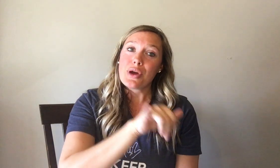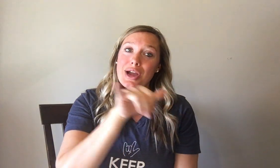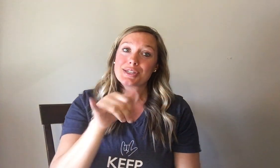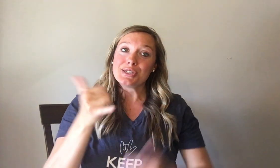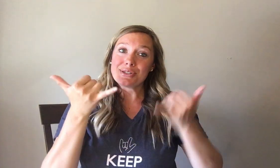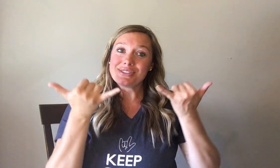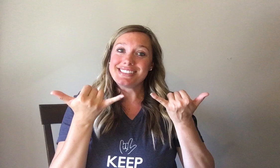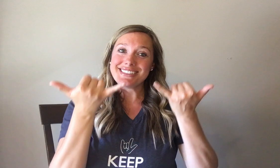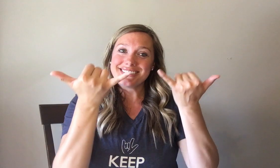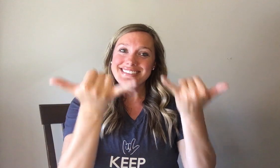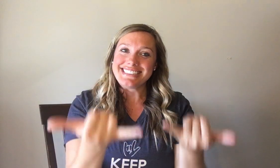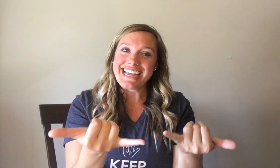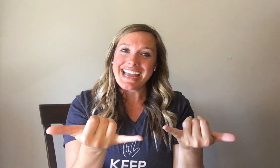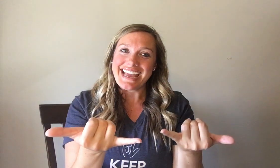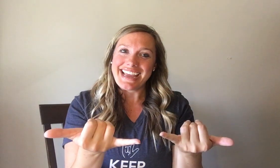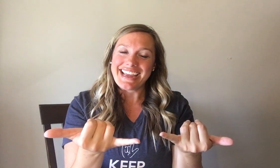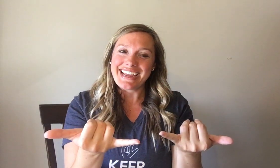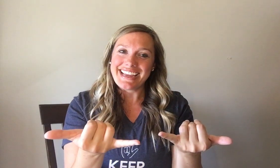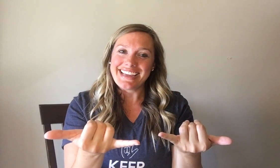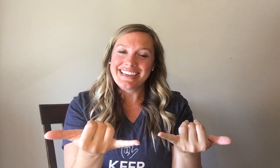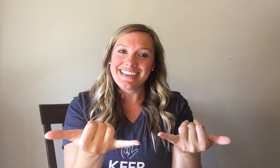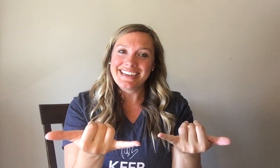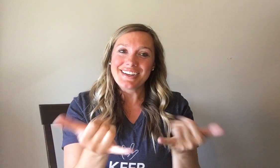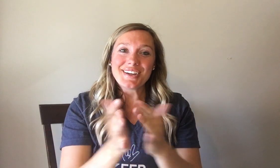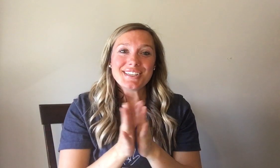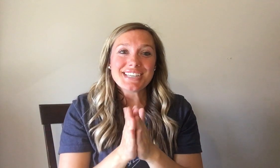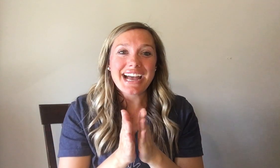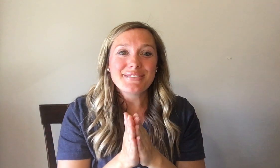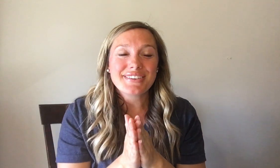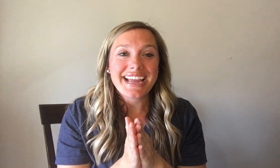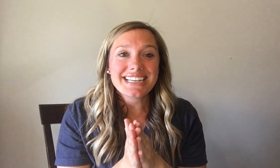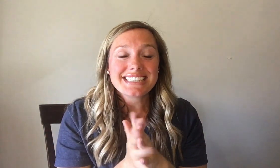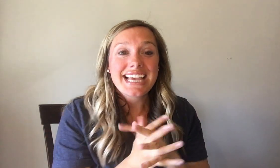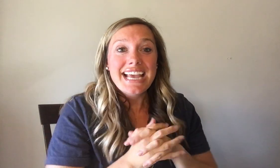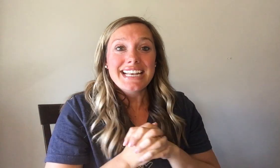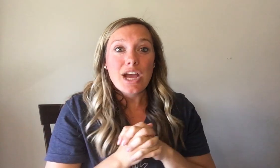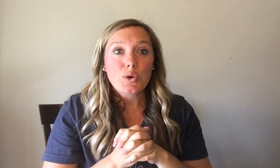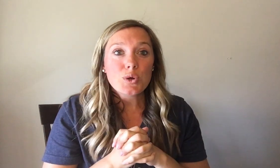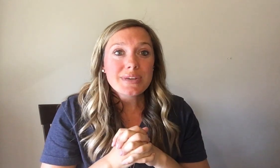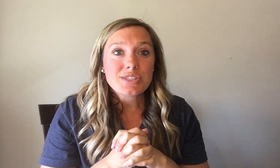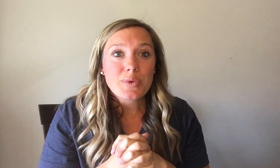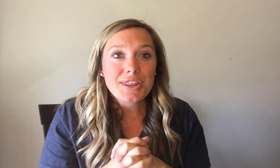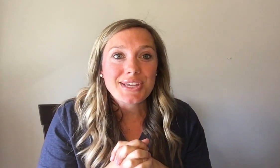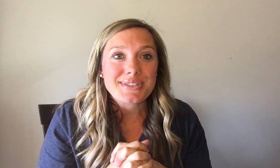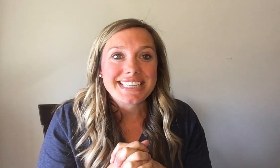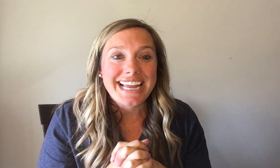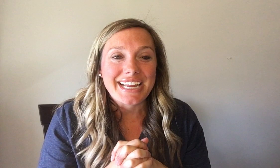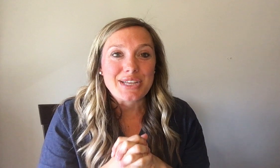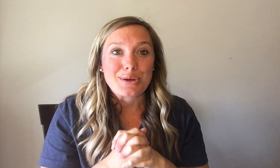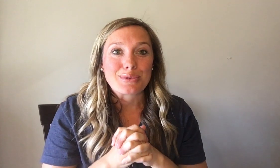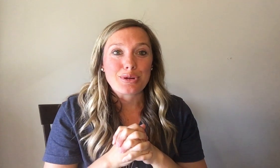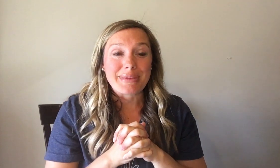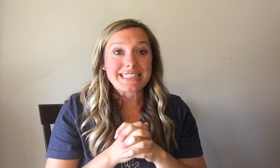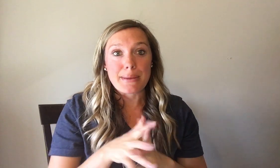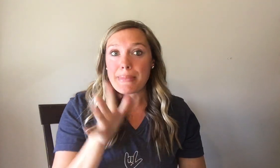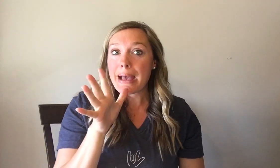are too today. Good job, friends. Now, who is with you today in your room? Is it